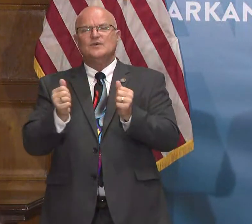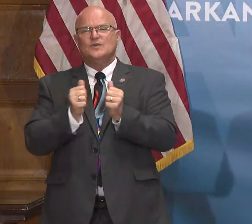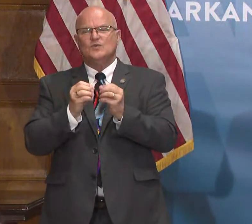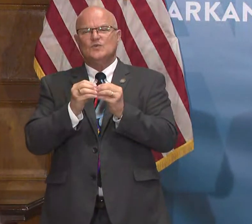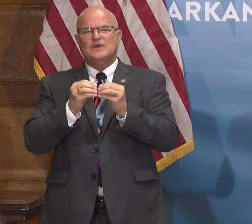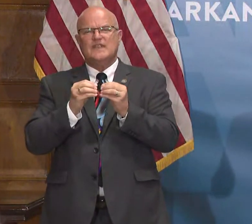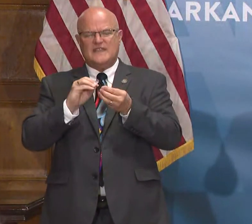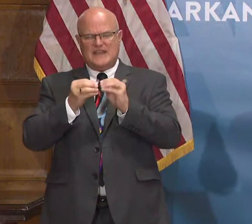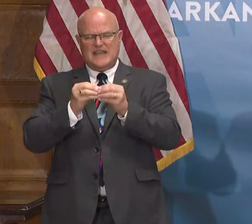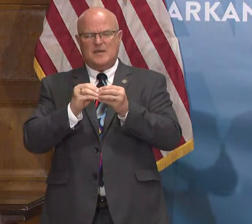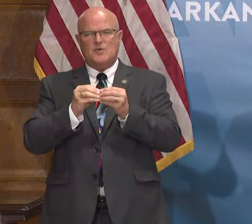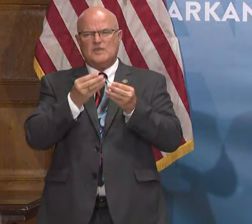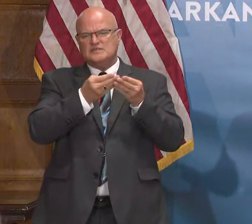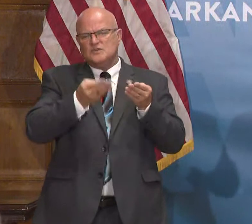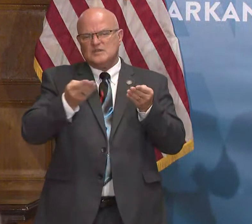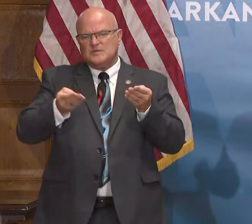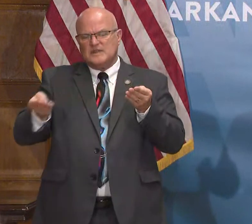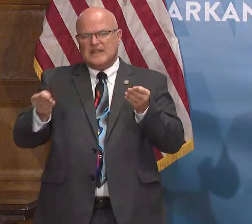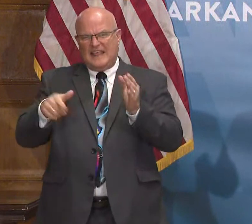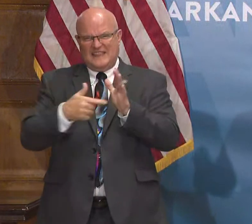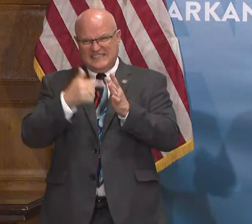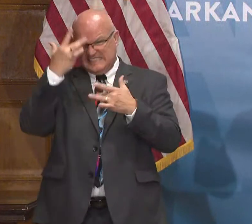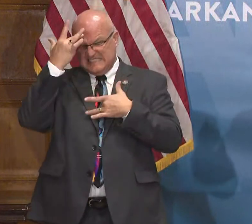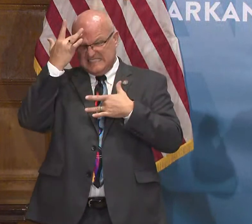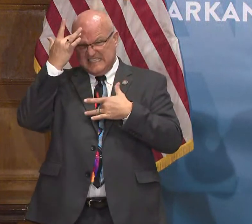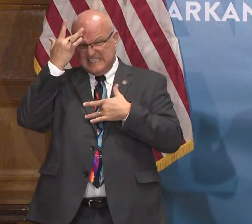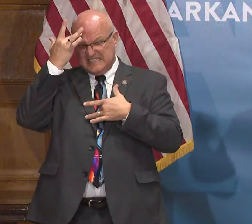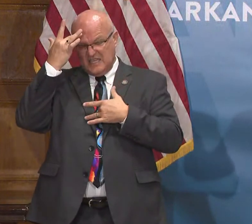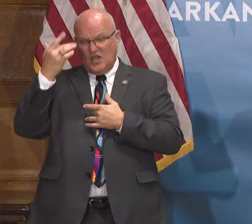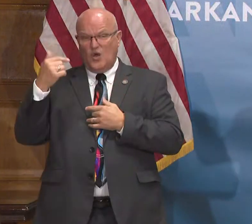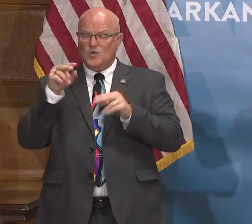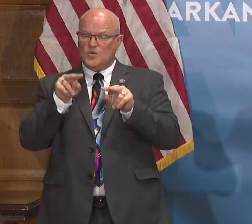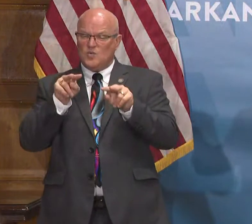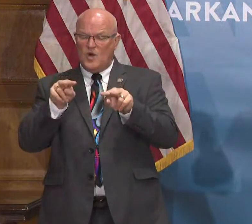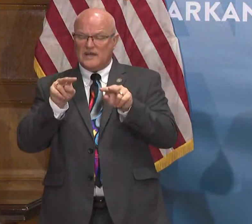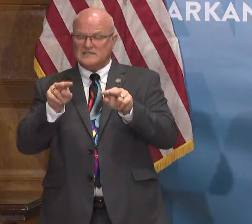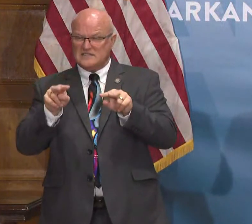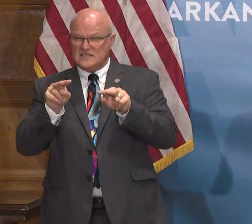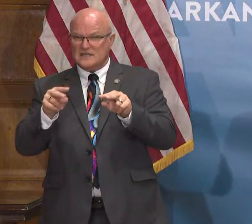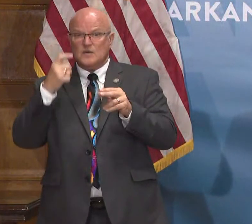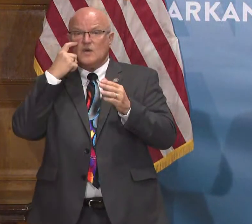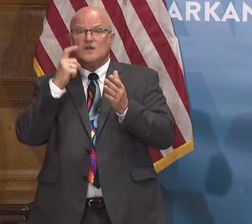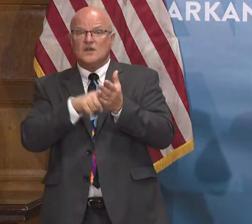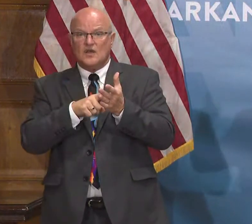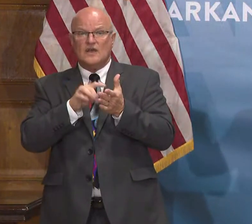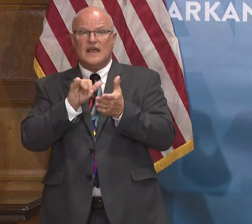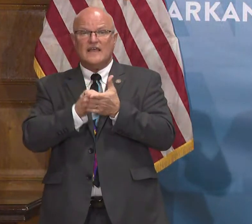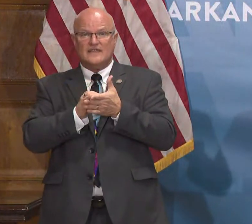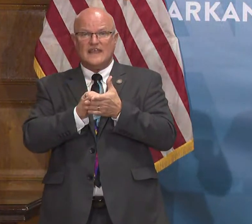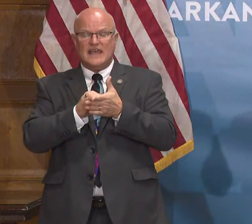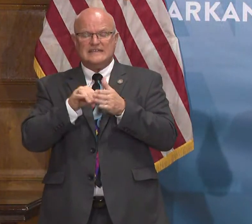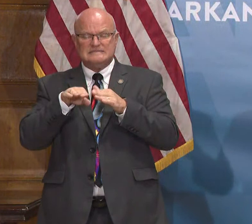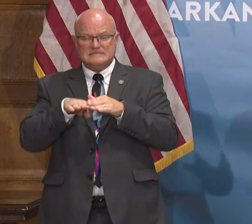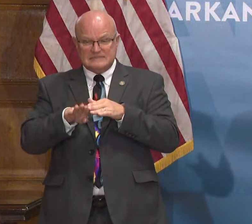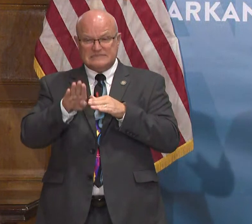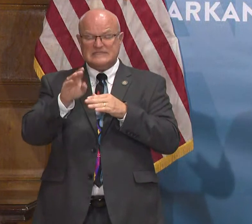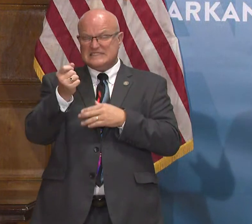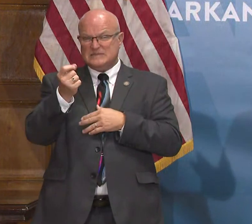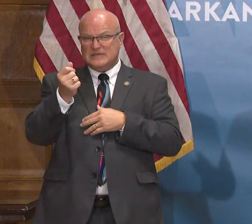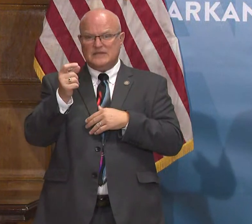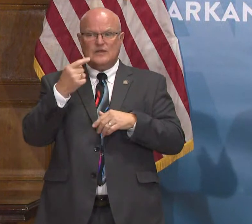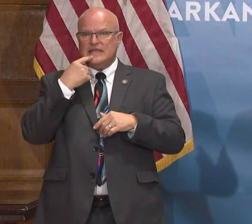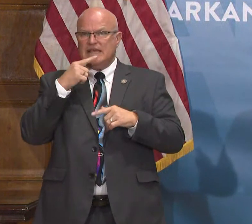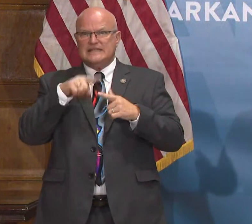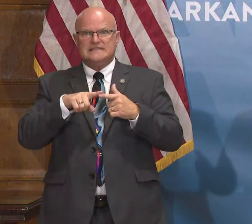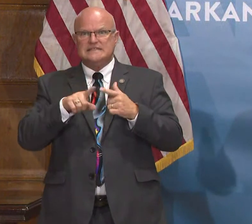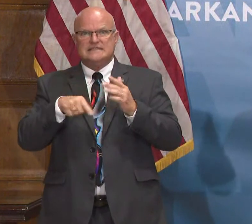the number, with the transmissibility of this disease. We're watching it. We noticed that slight uptick. We can't say